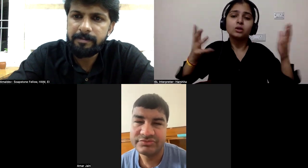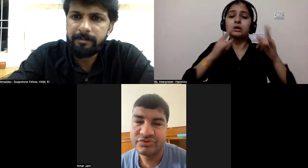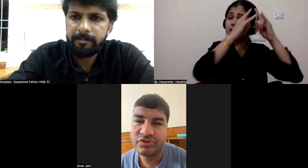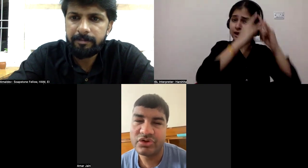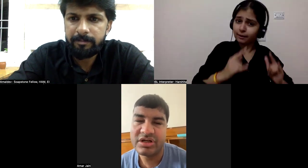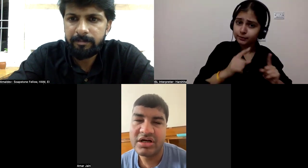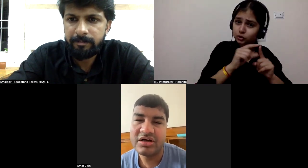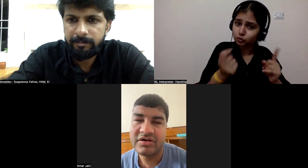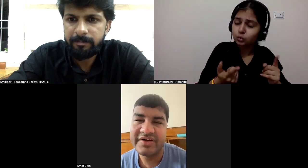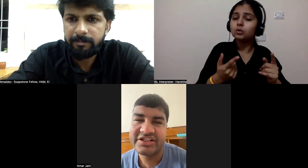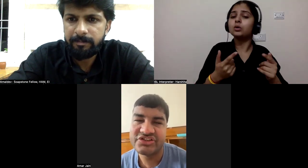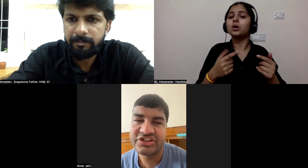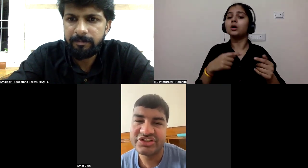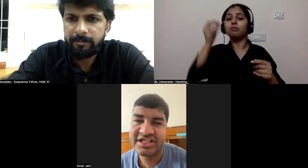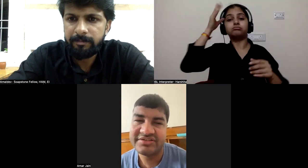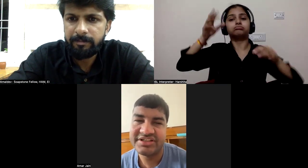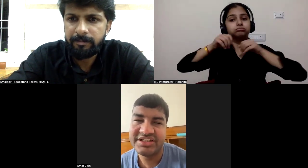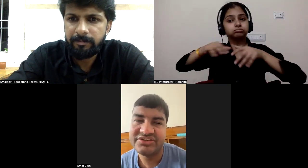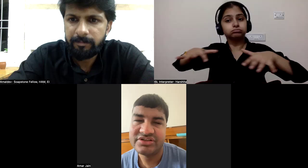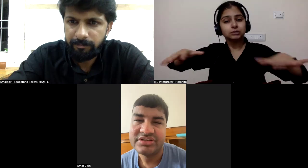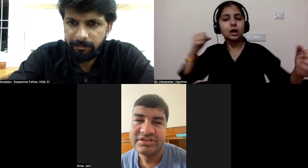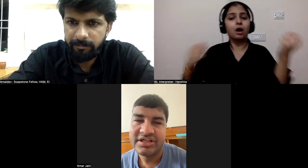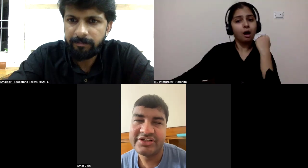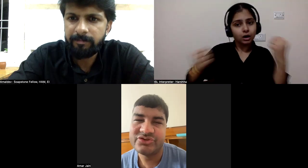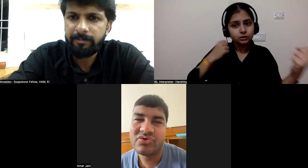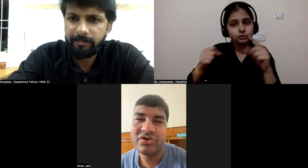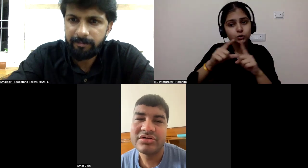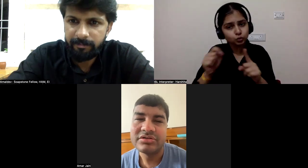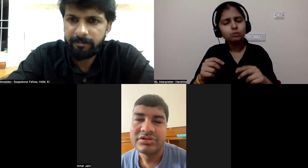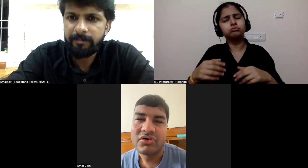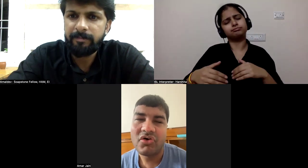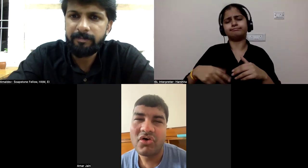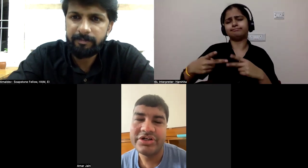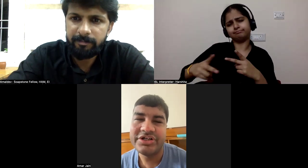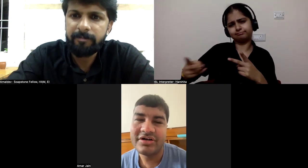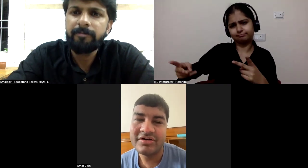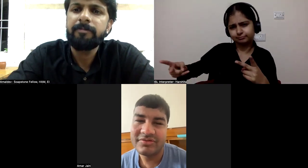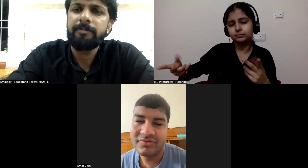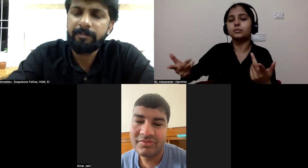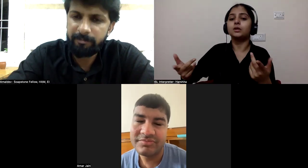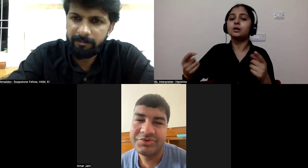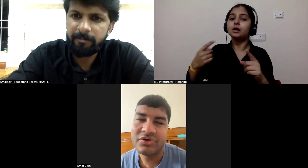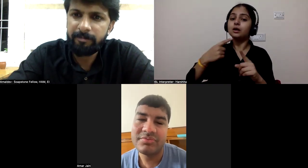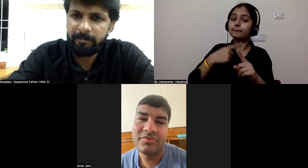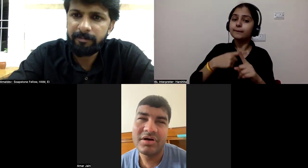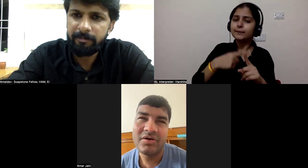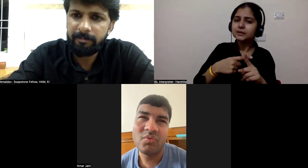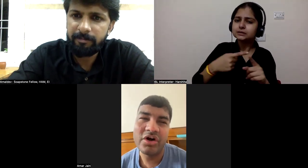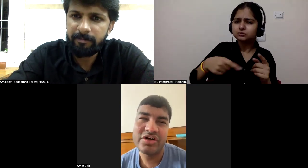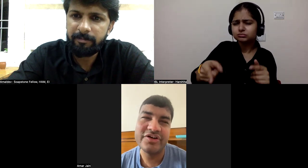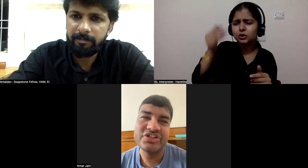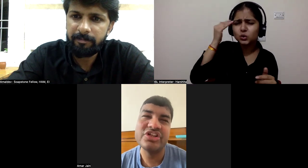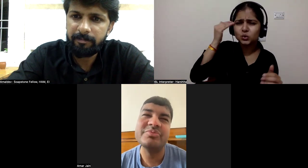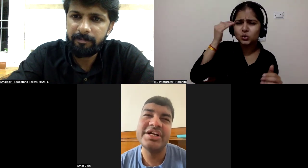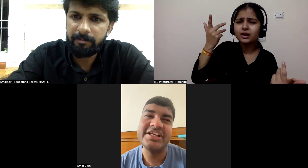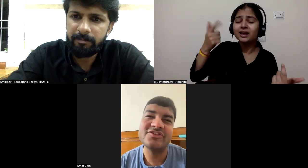campaigns, for awareness generation activities, and so on you know what